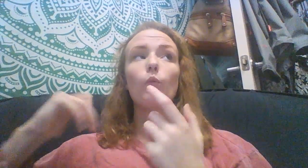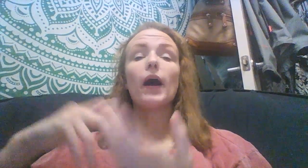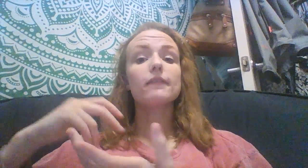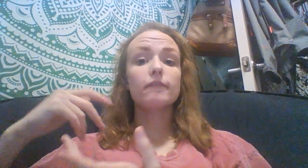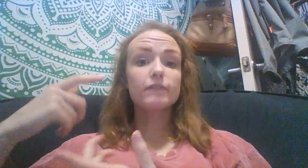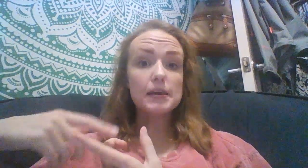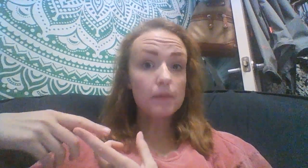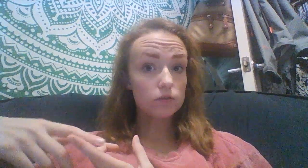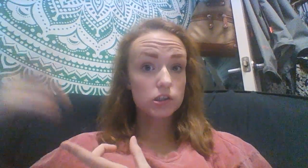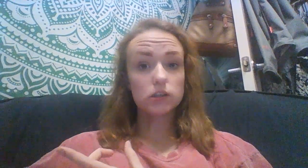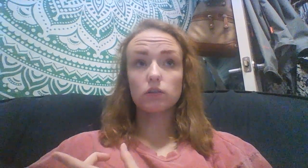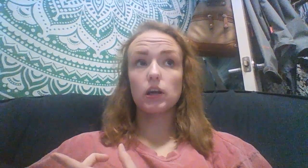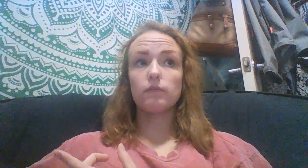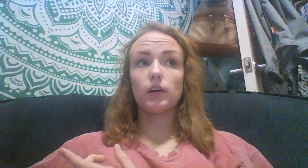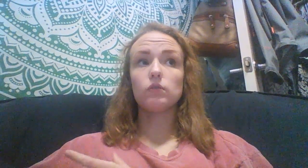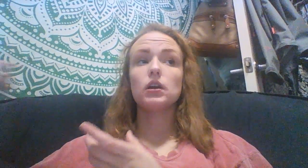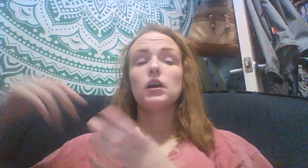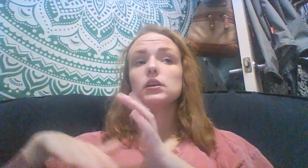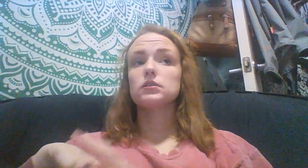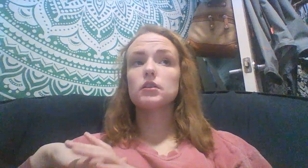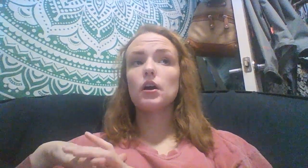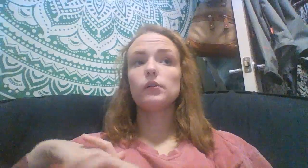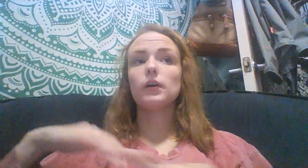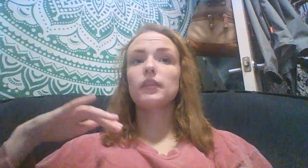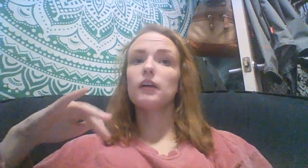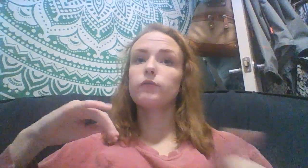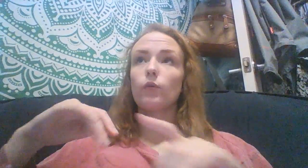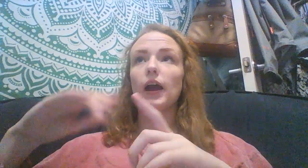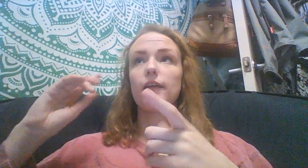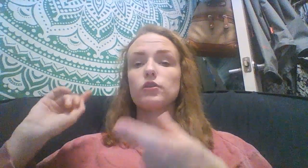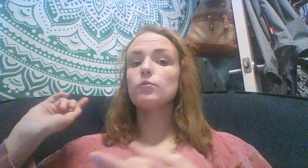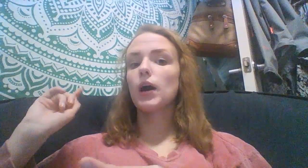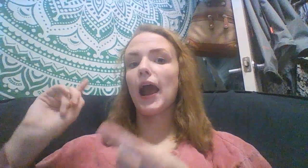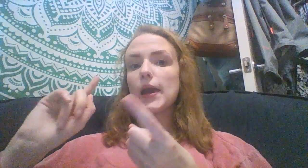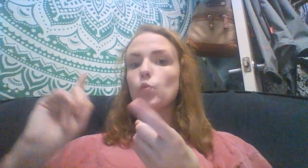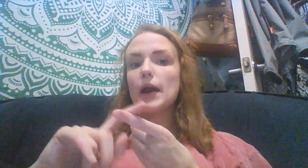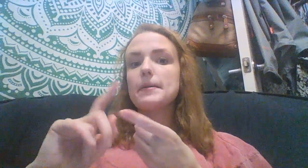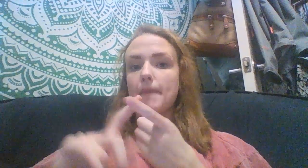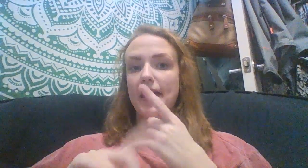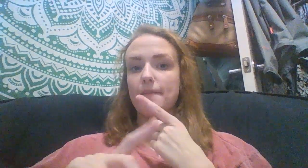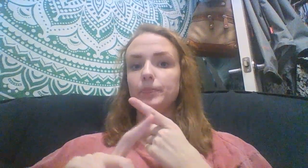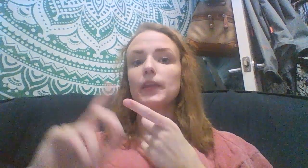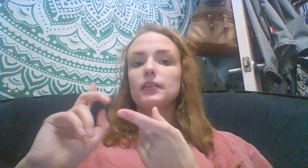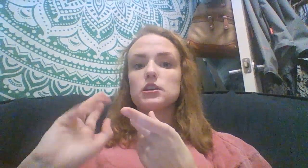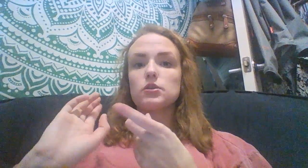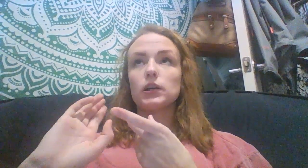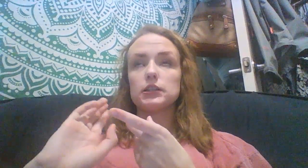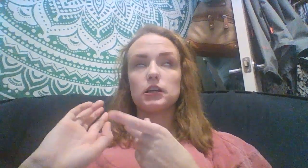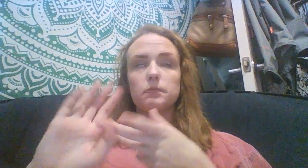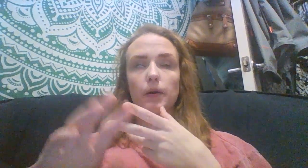white females still couldn't vote. So, therefore, if you were a white man, then you were considered